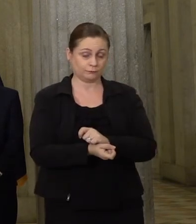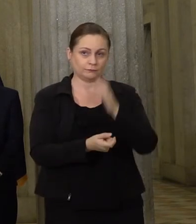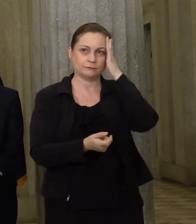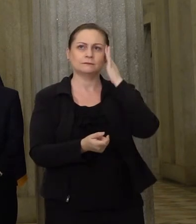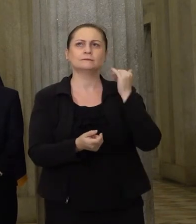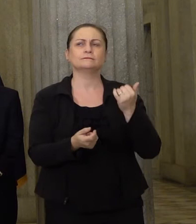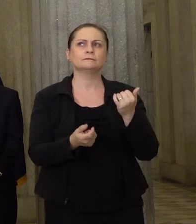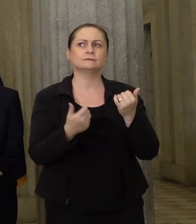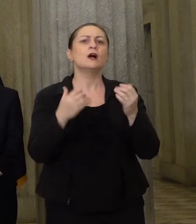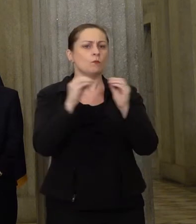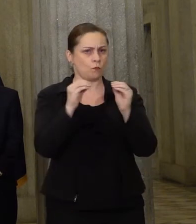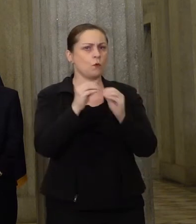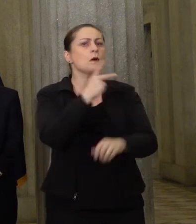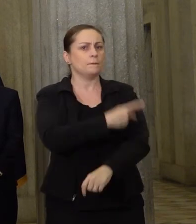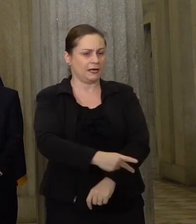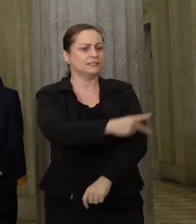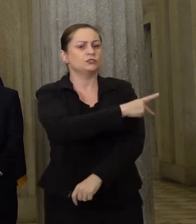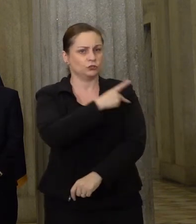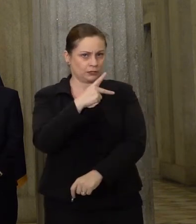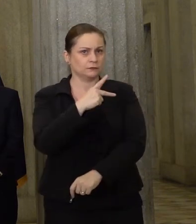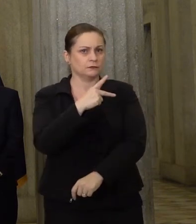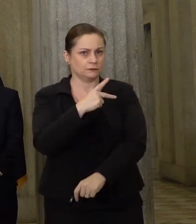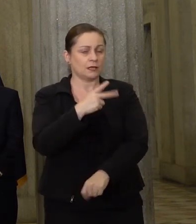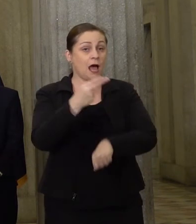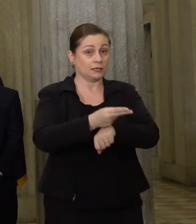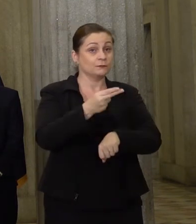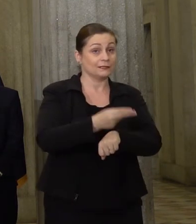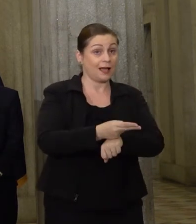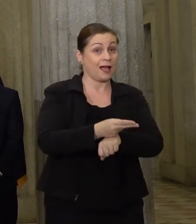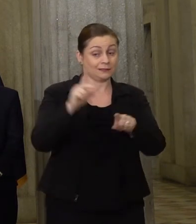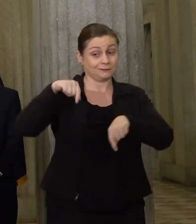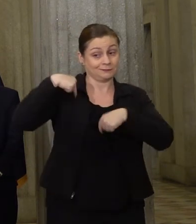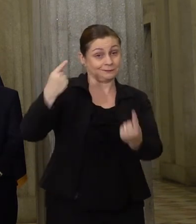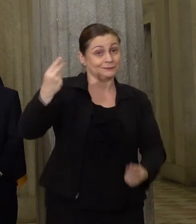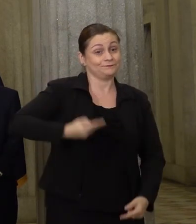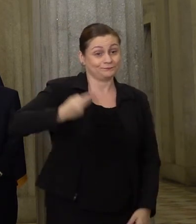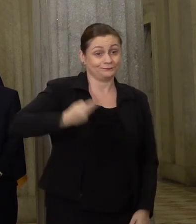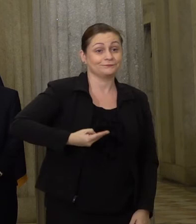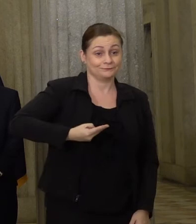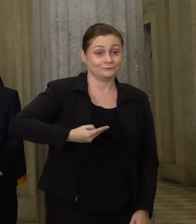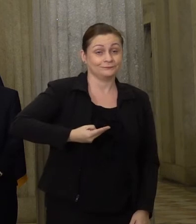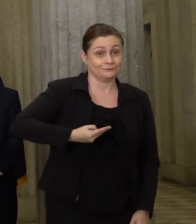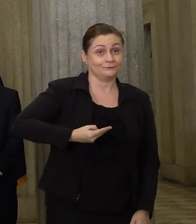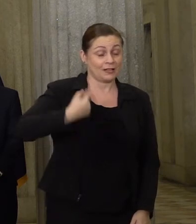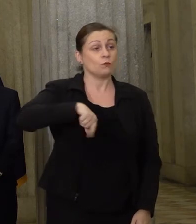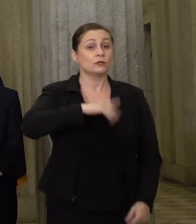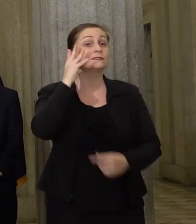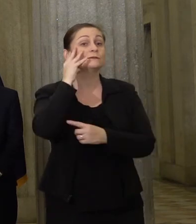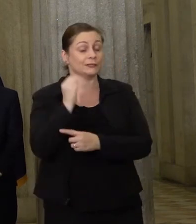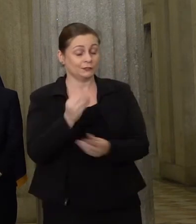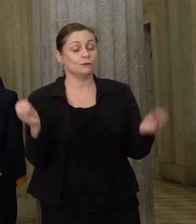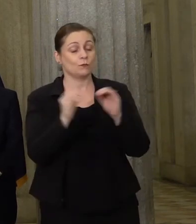are indeed more patients hospitalized than we had seen historically. And we are experiencing more